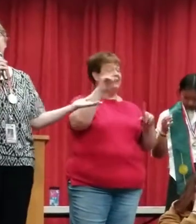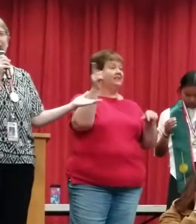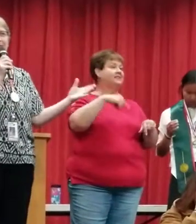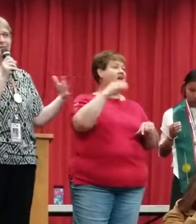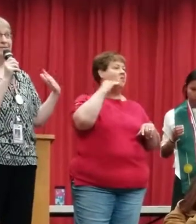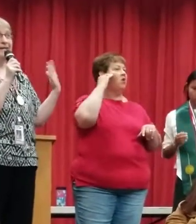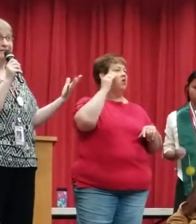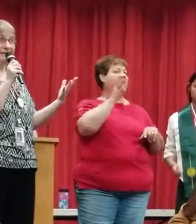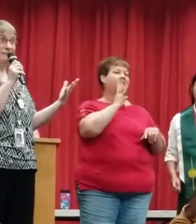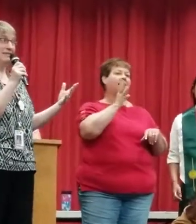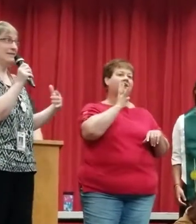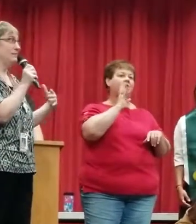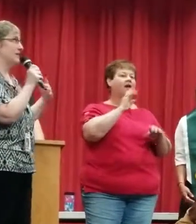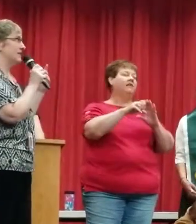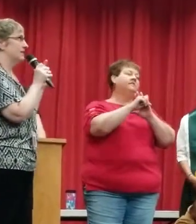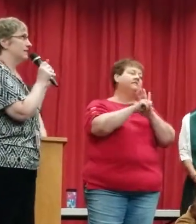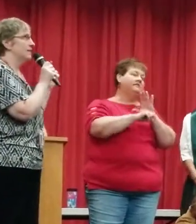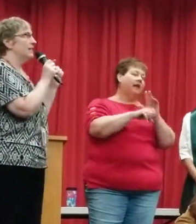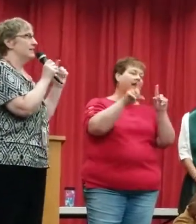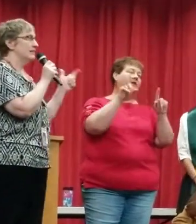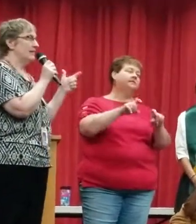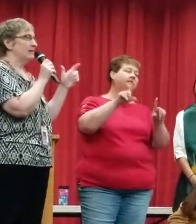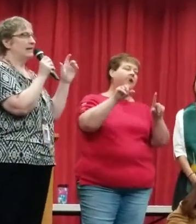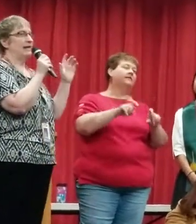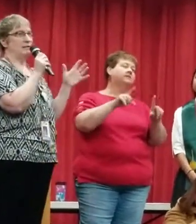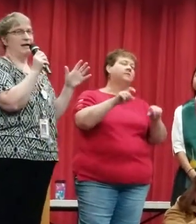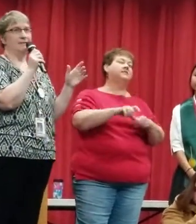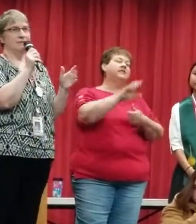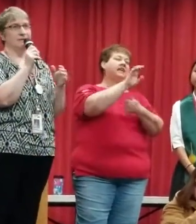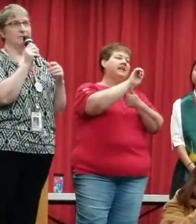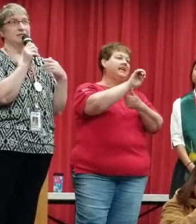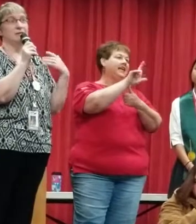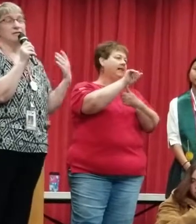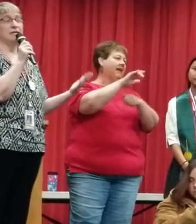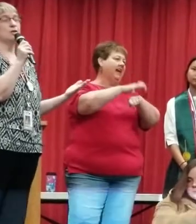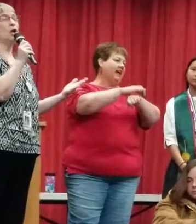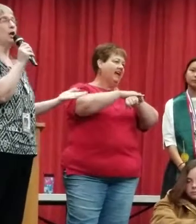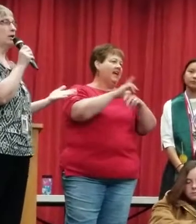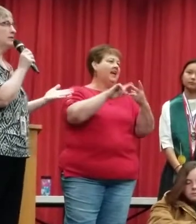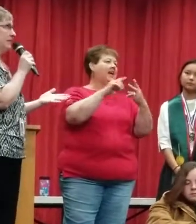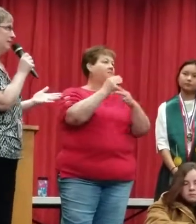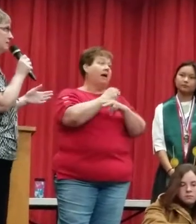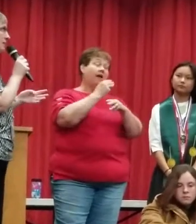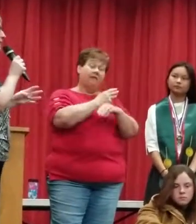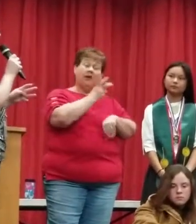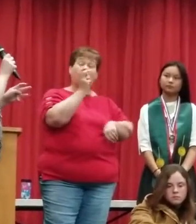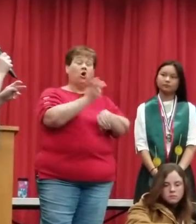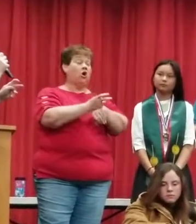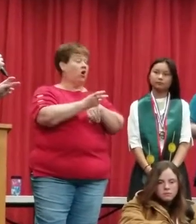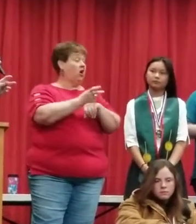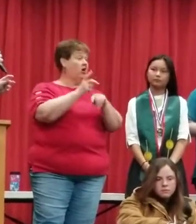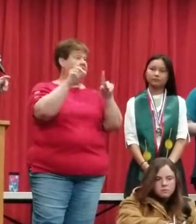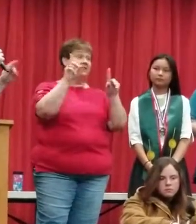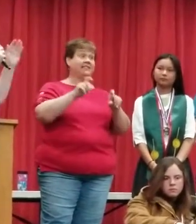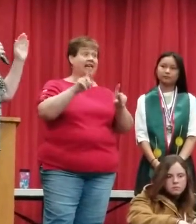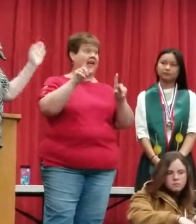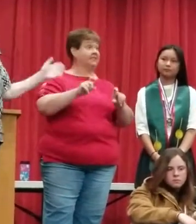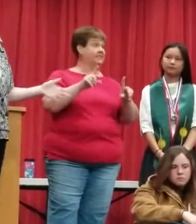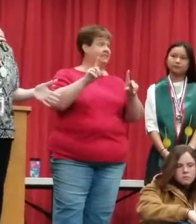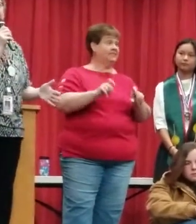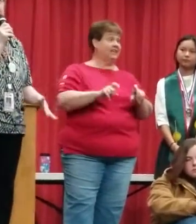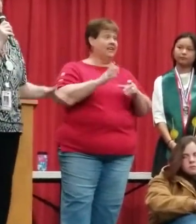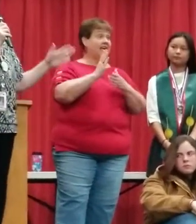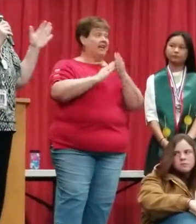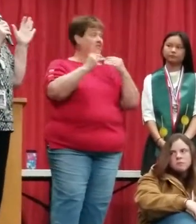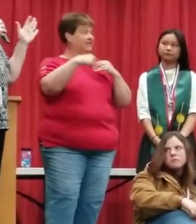home and talk about the state assessments that they've taken, the ELA and the math assessments. I mean, these are hard tests. They're, some of